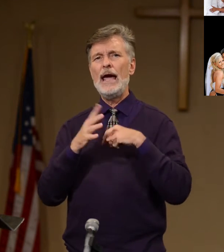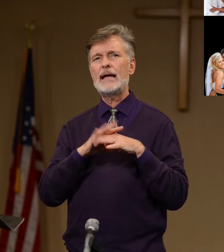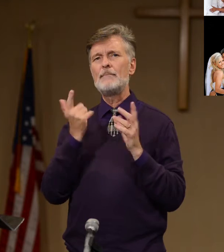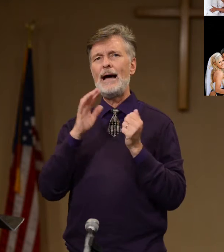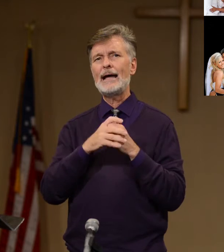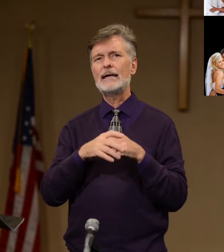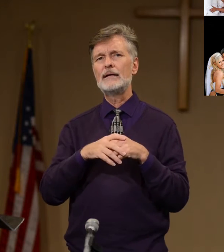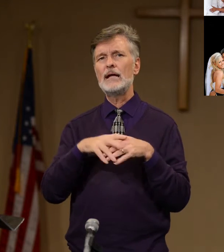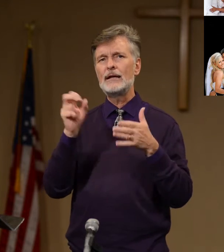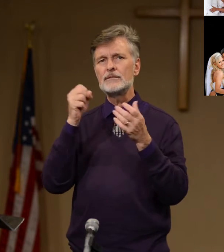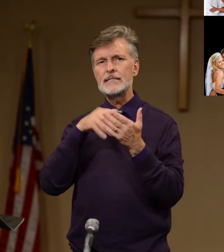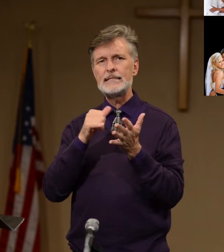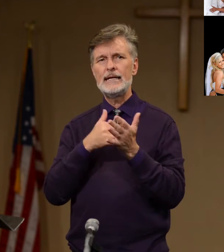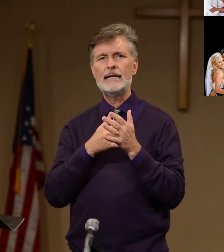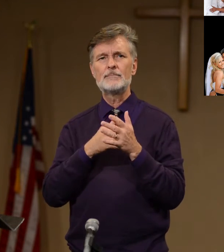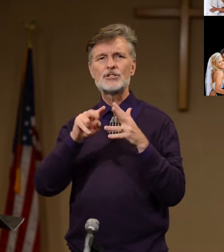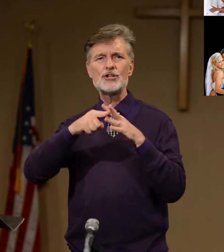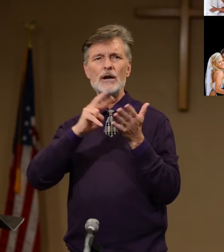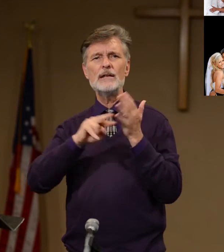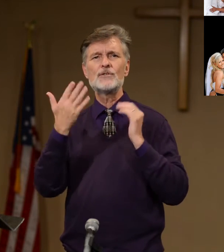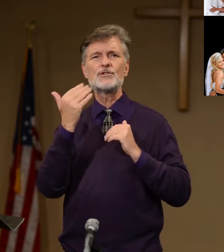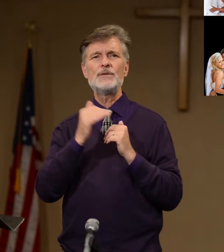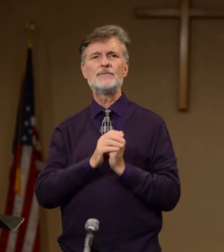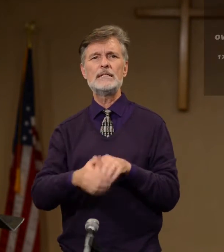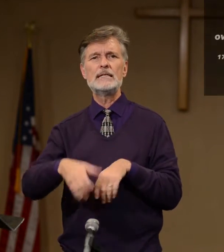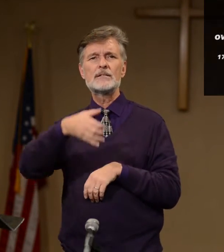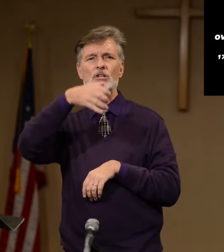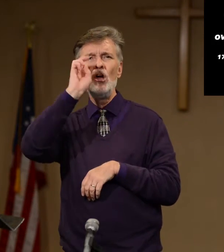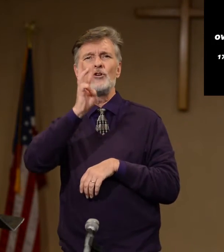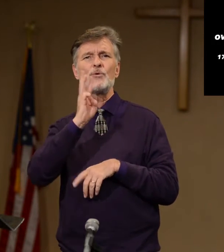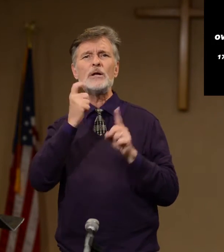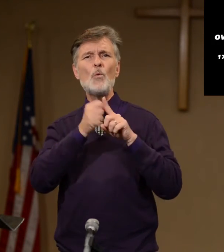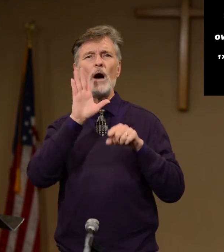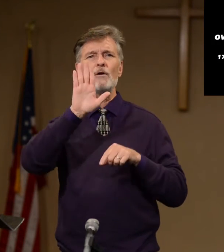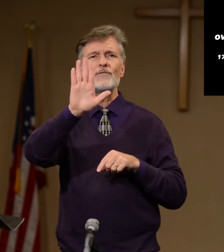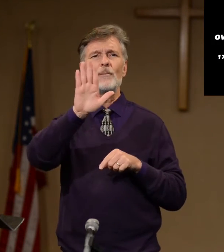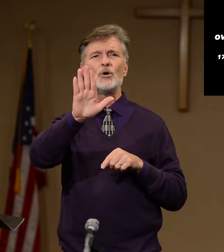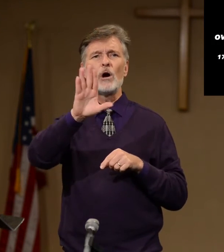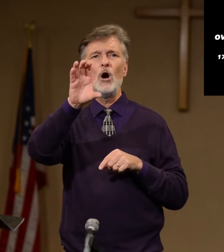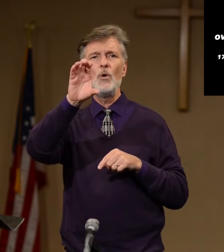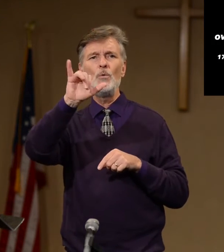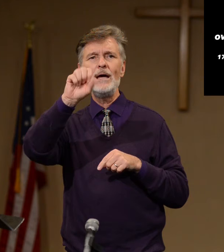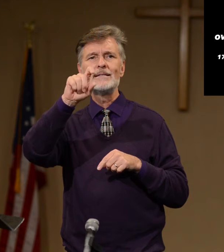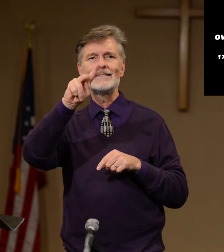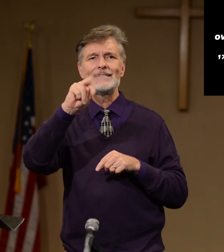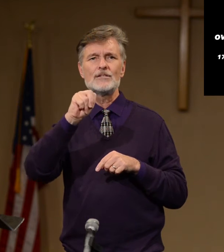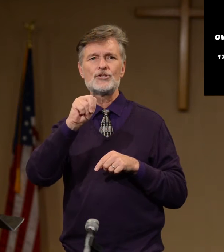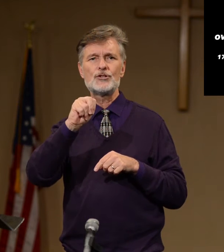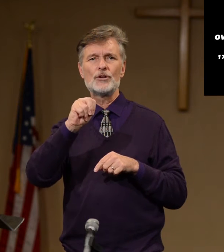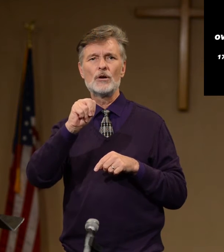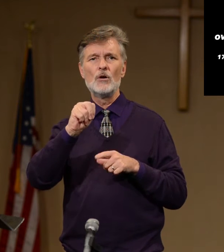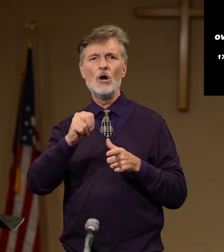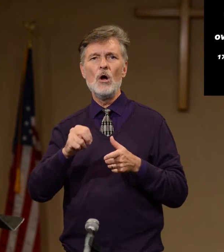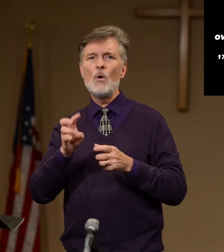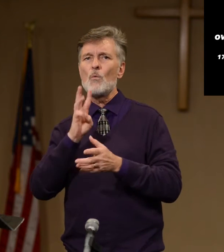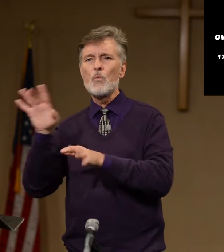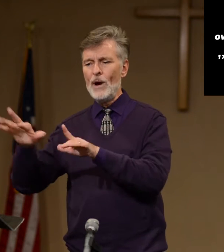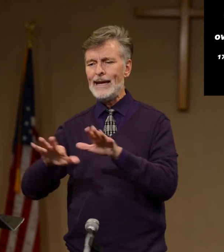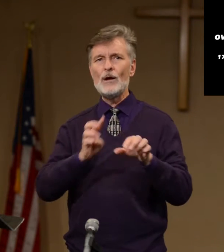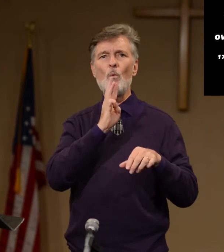come back and study it. But starting in verse 15, it says, "Drink water from your own cistern, running